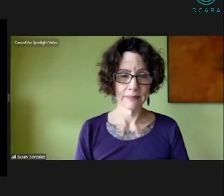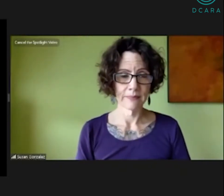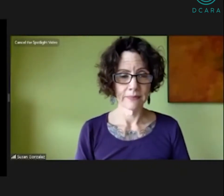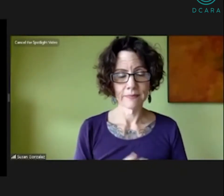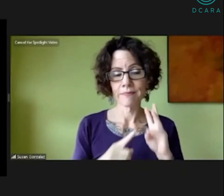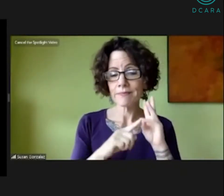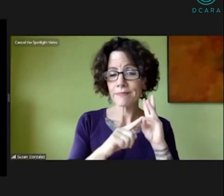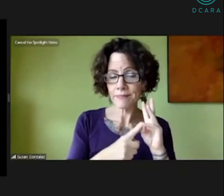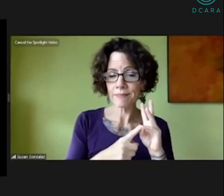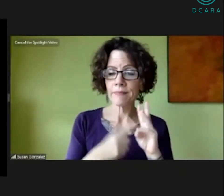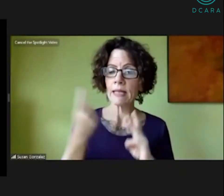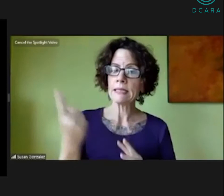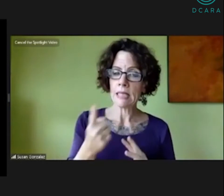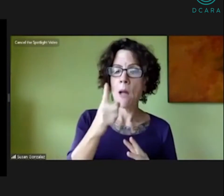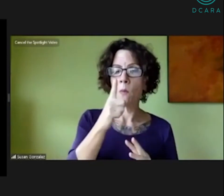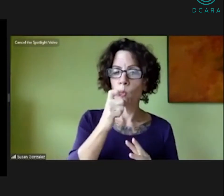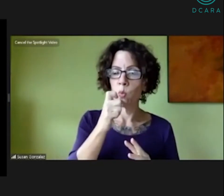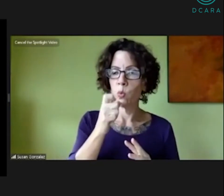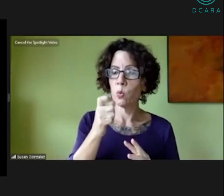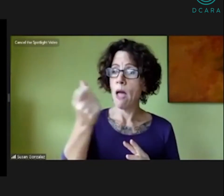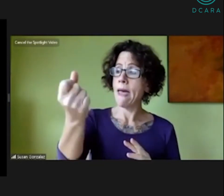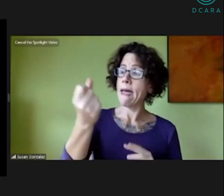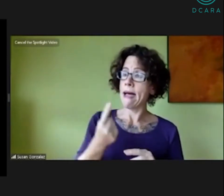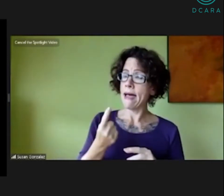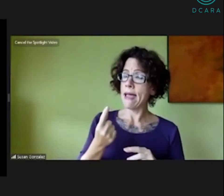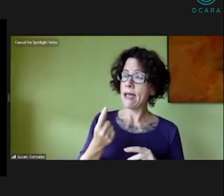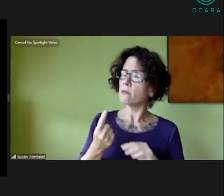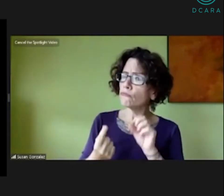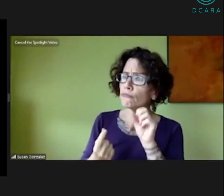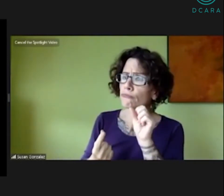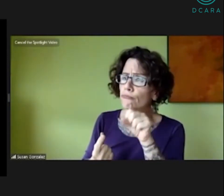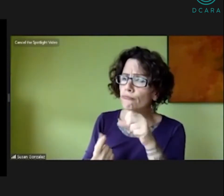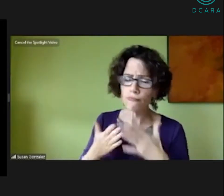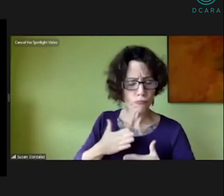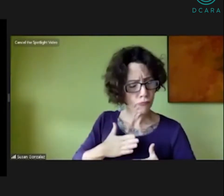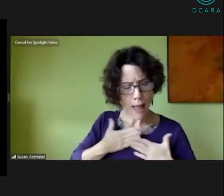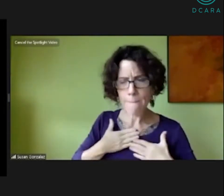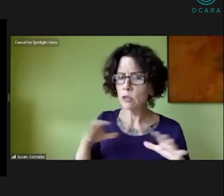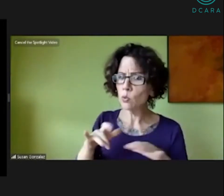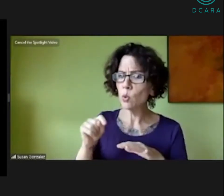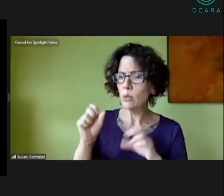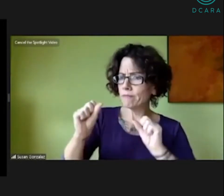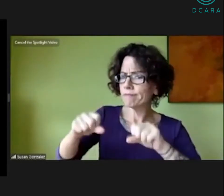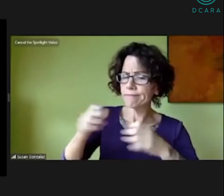calm and be able to stay calm when things arise.